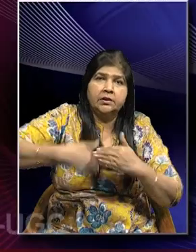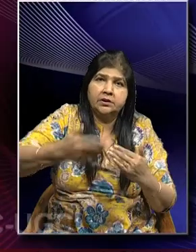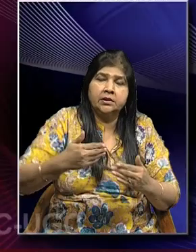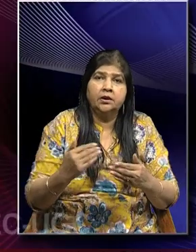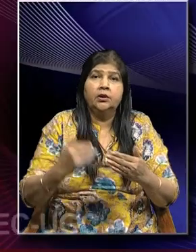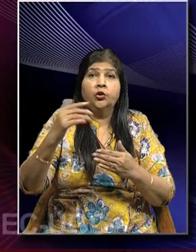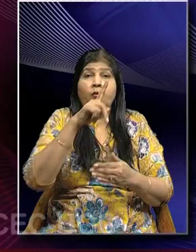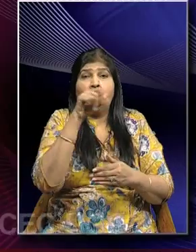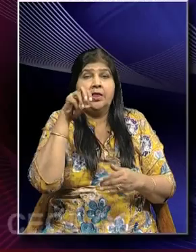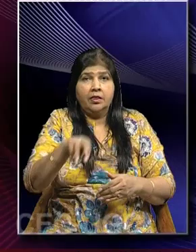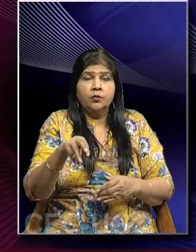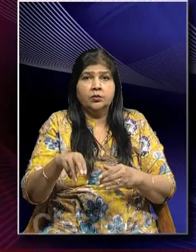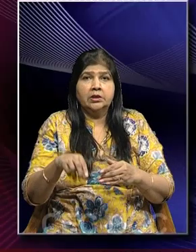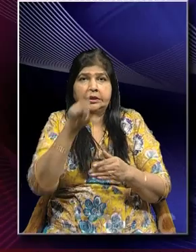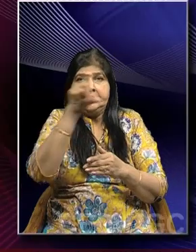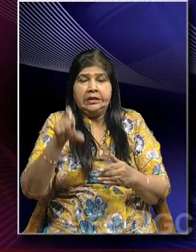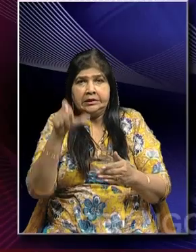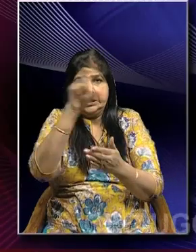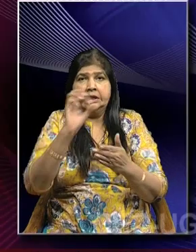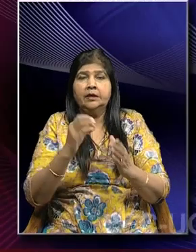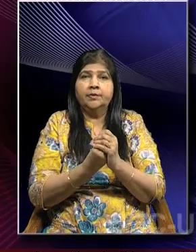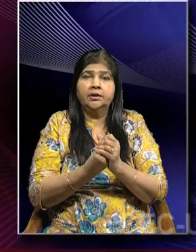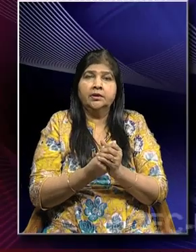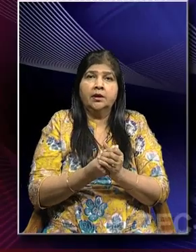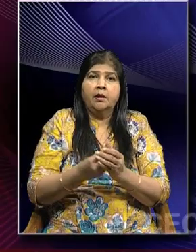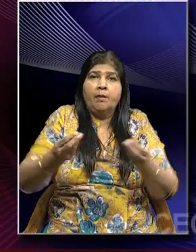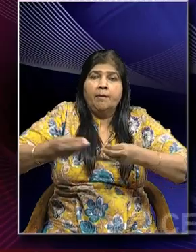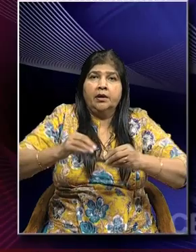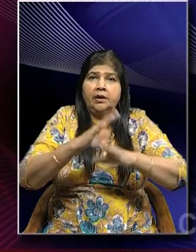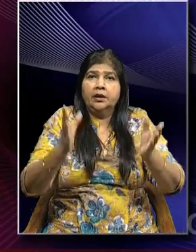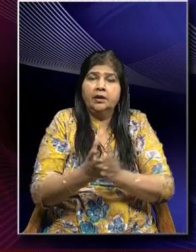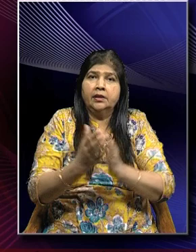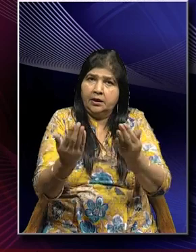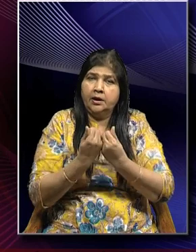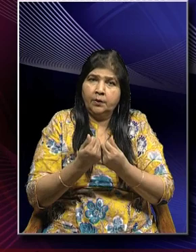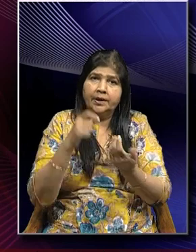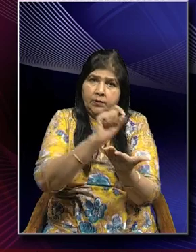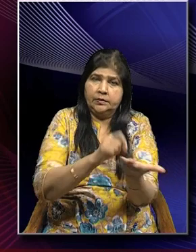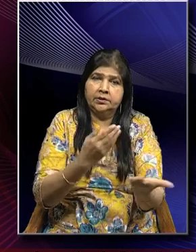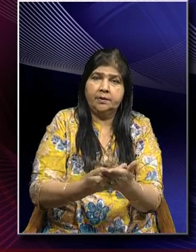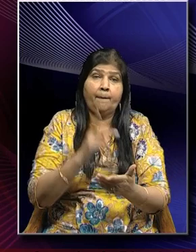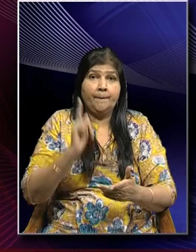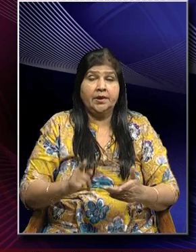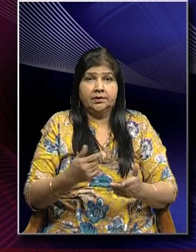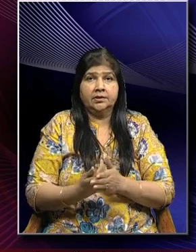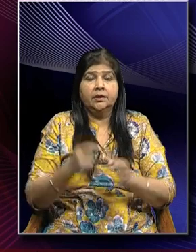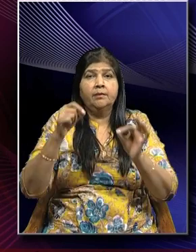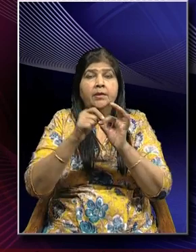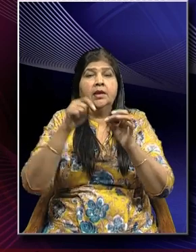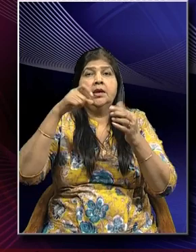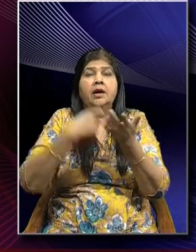top 1000 listed companies by market capitalization, they are required to submit mandatory